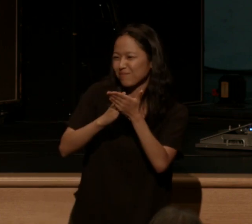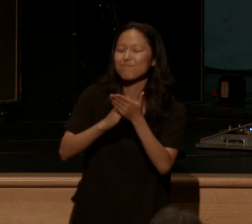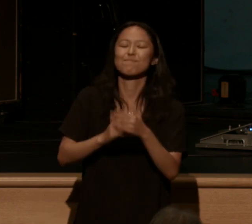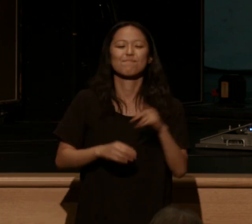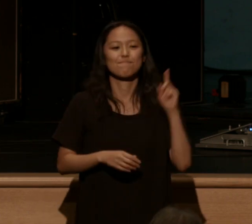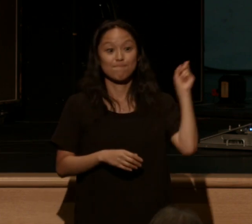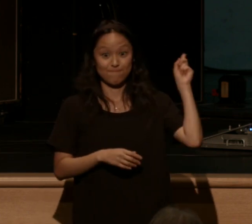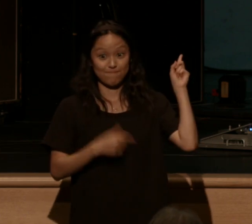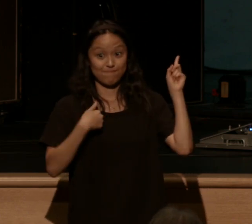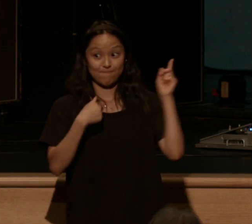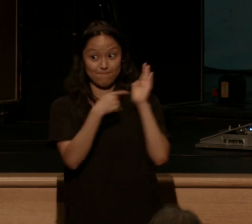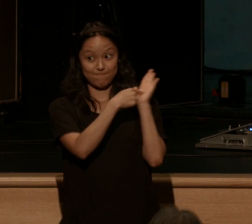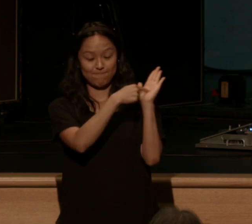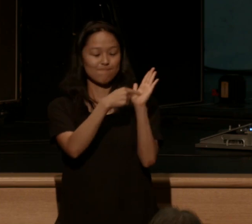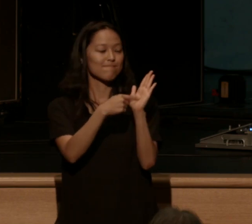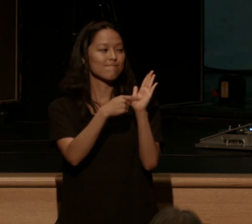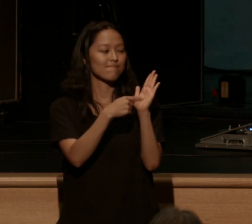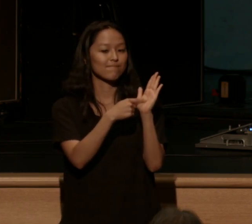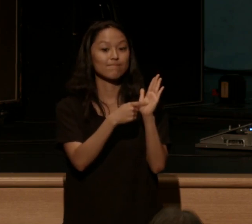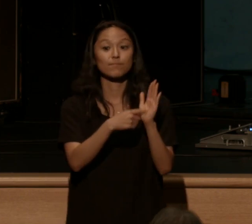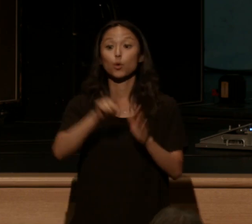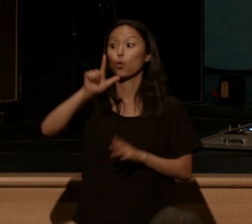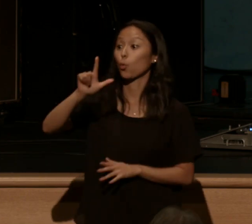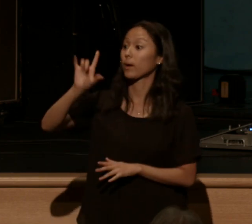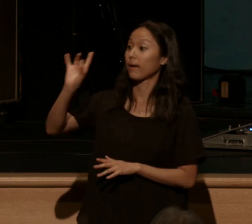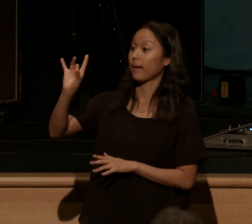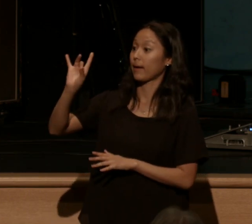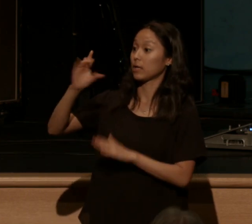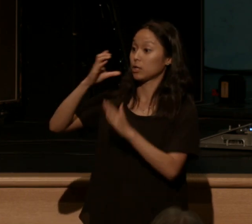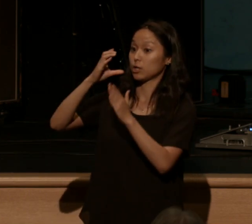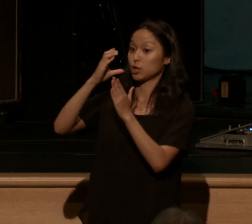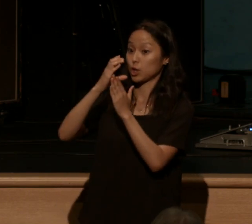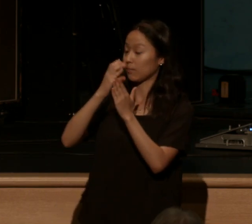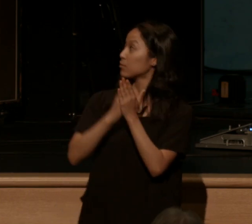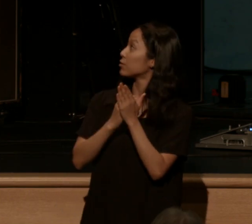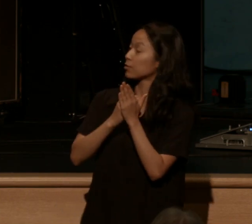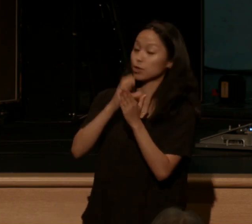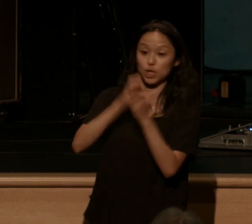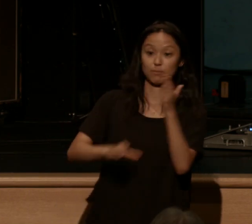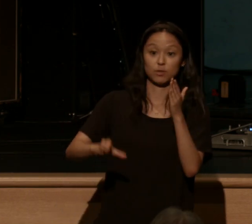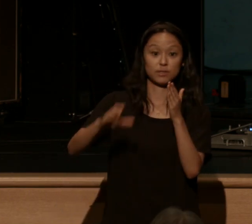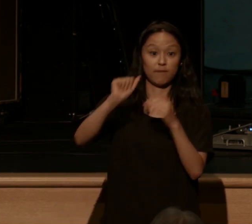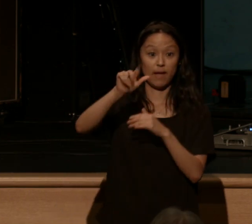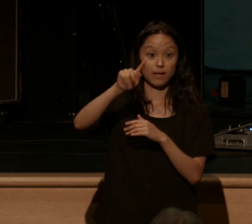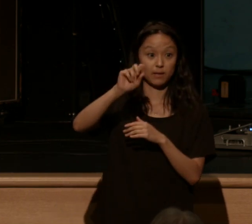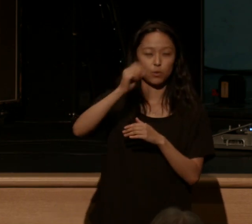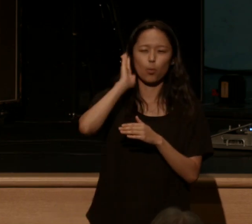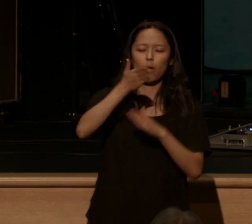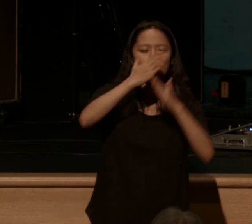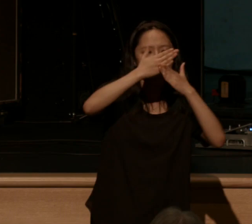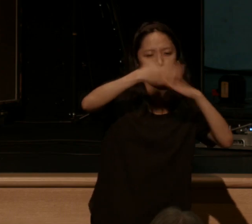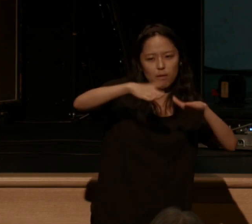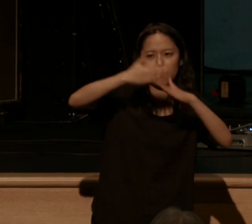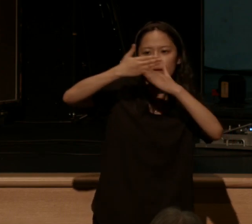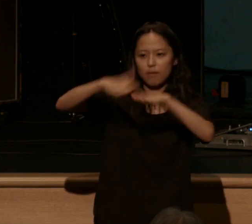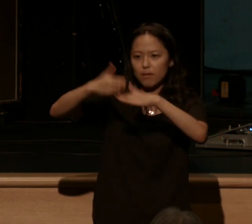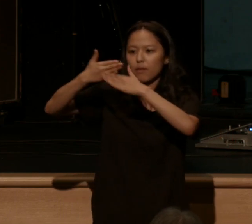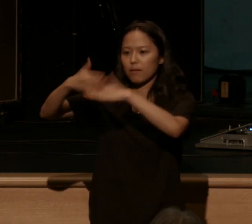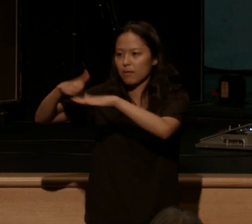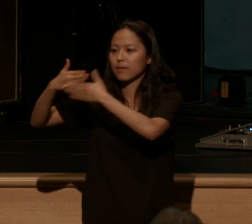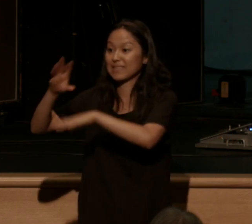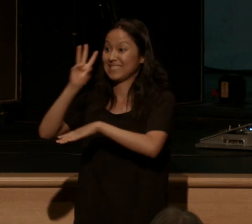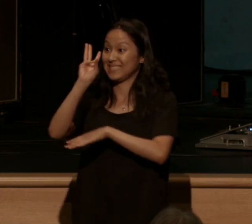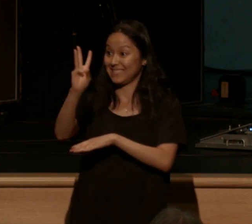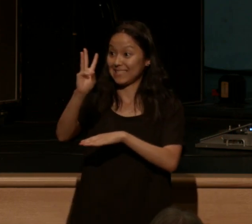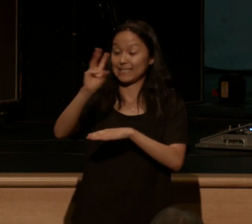right here, is we're gonna take the 28 chapters of Acts, and we're gonna break it into six separate series that constitute